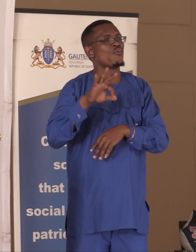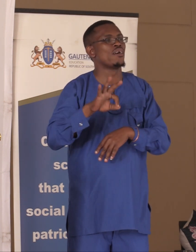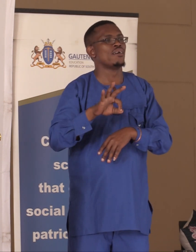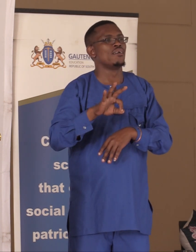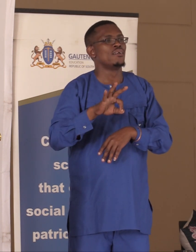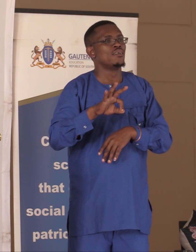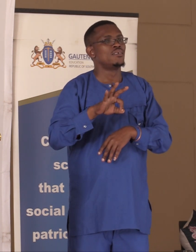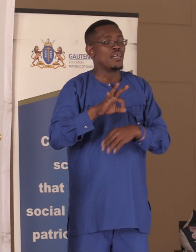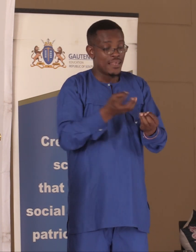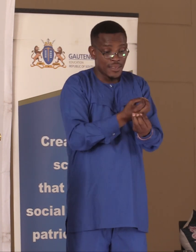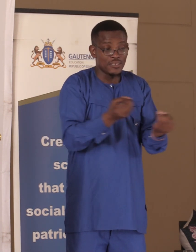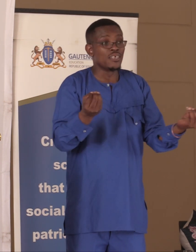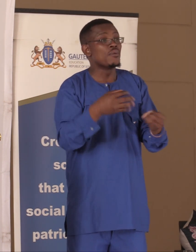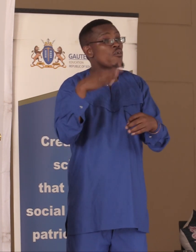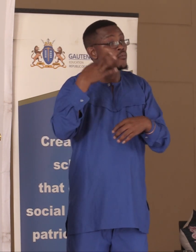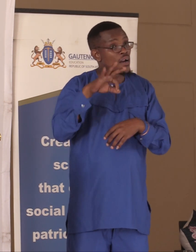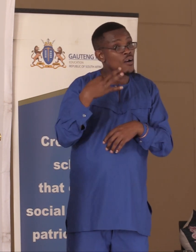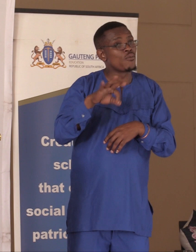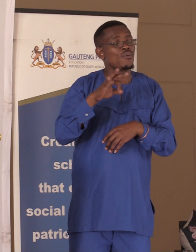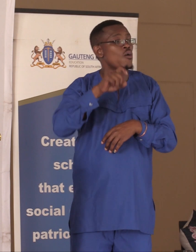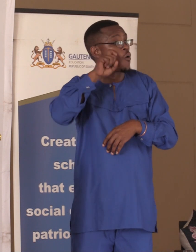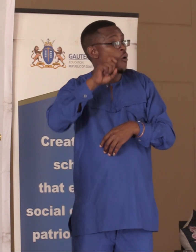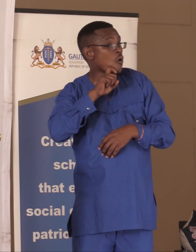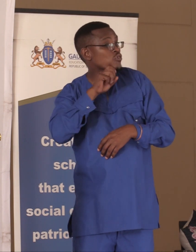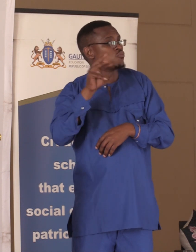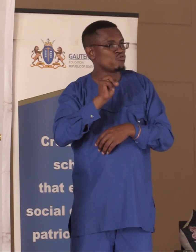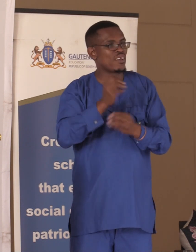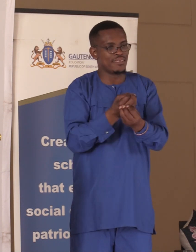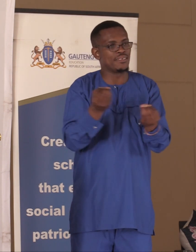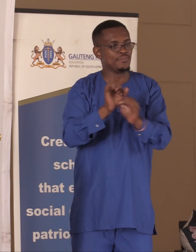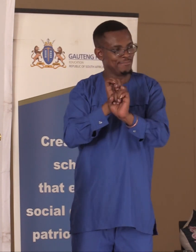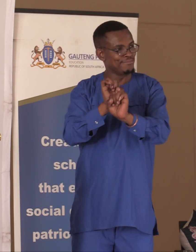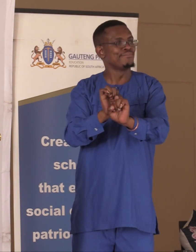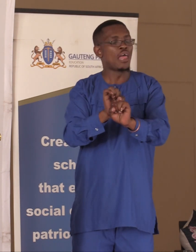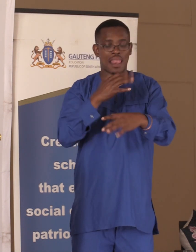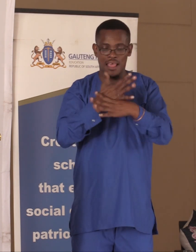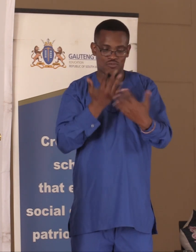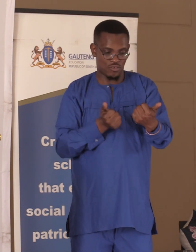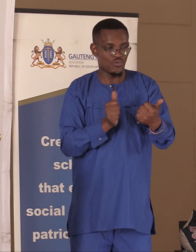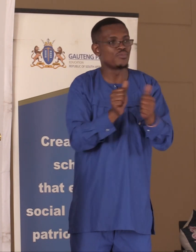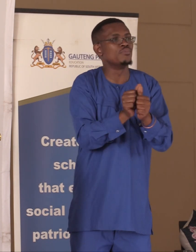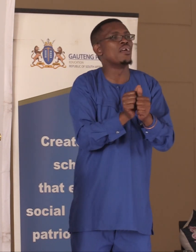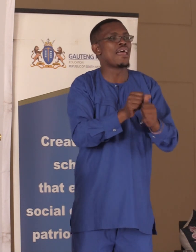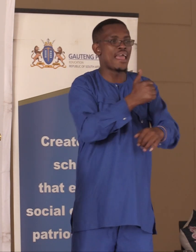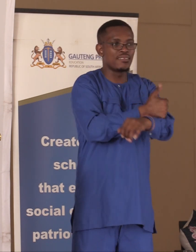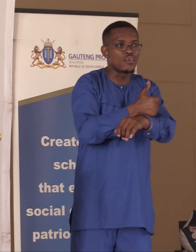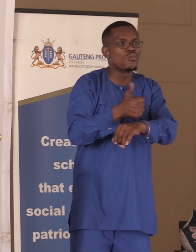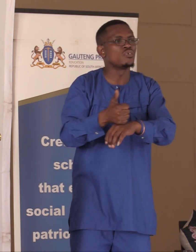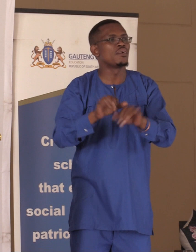The children of Garankuwa are Old Mutual's children. Let's work together as stakeholders